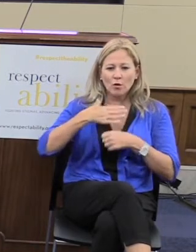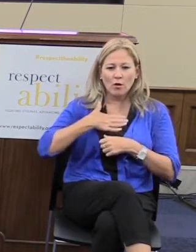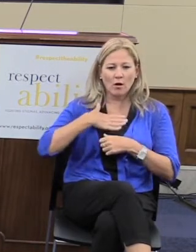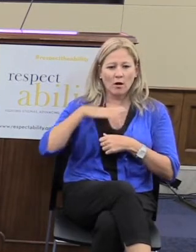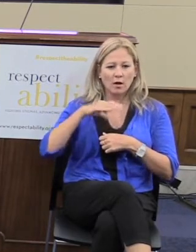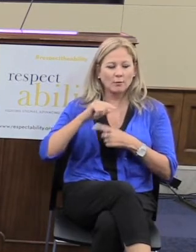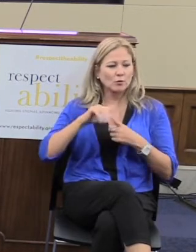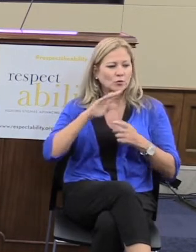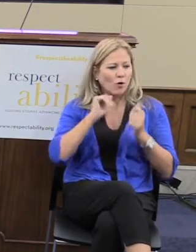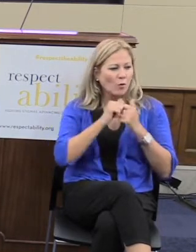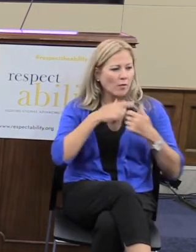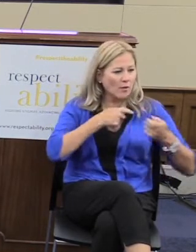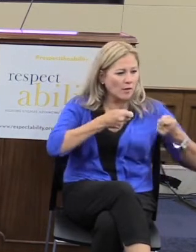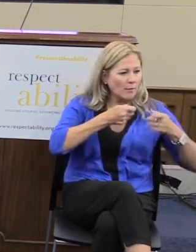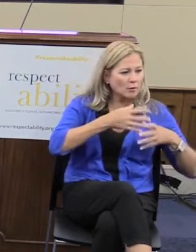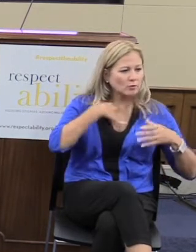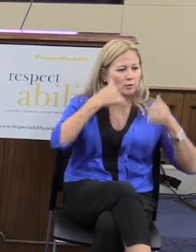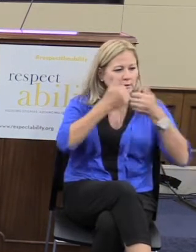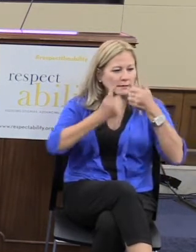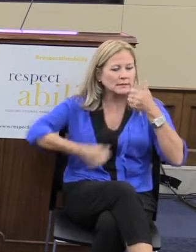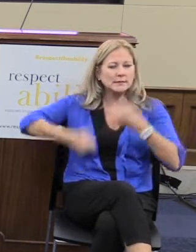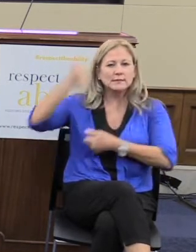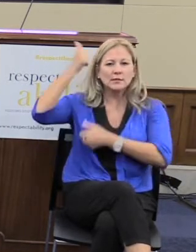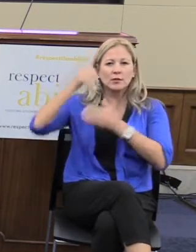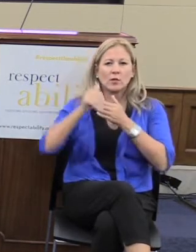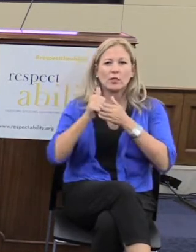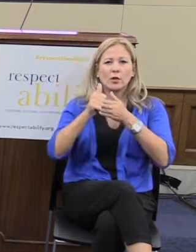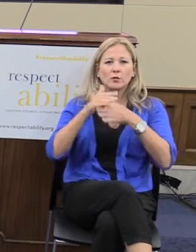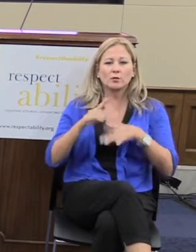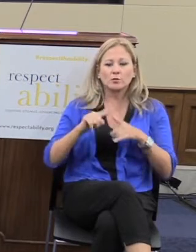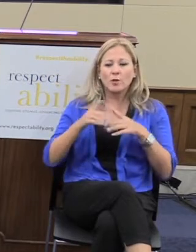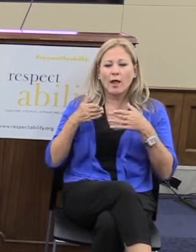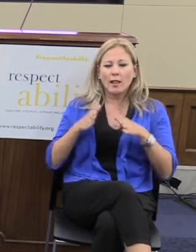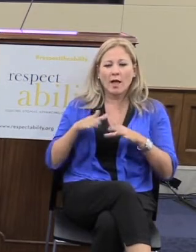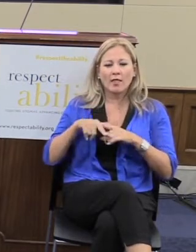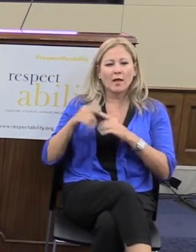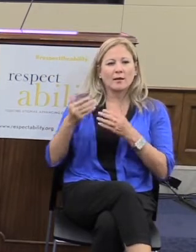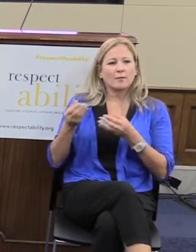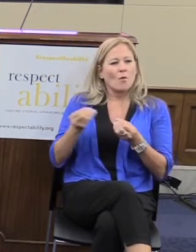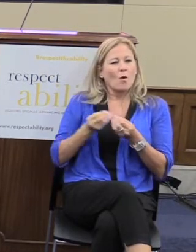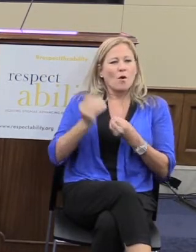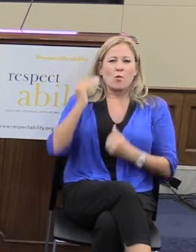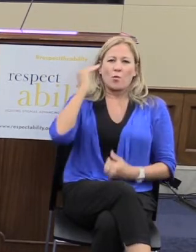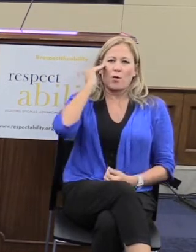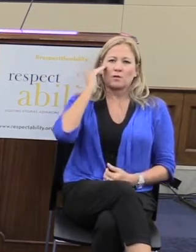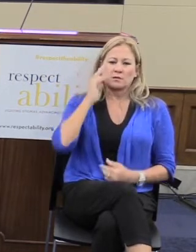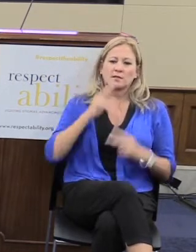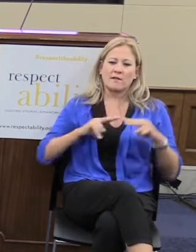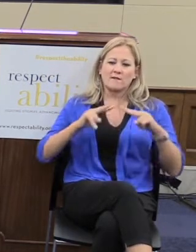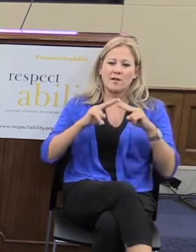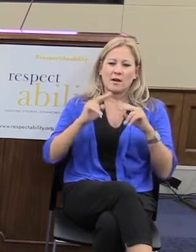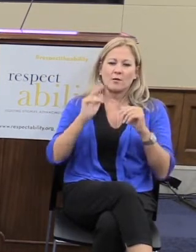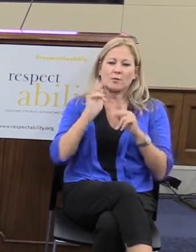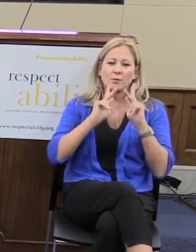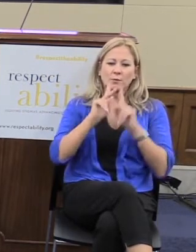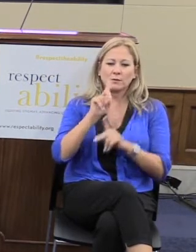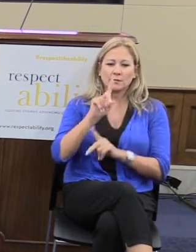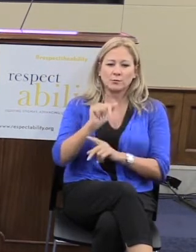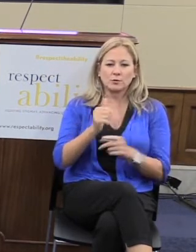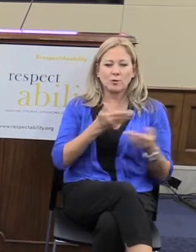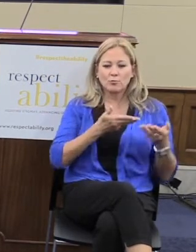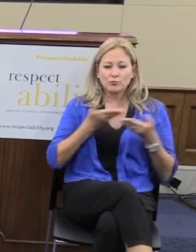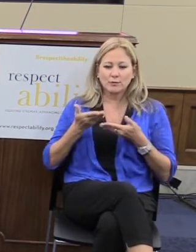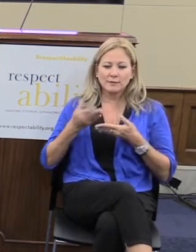talk to our managers, to our senior leaders, to allow, to bring that awareness of the value that people with disability bring. But it is